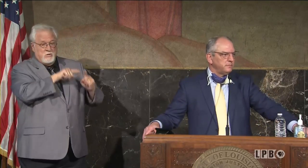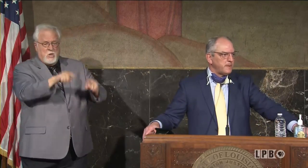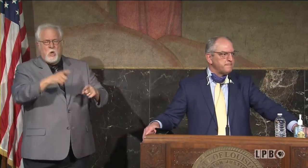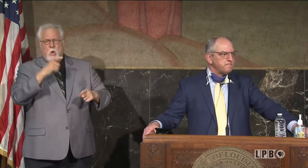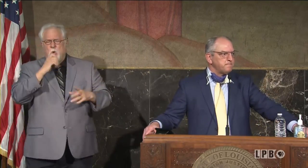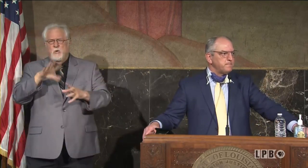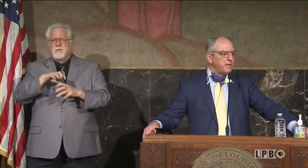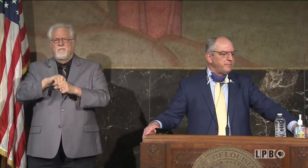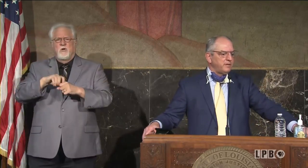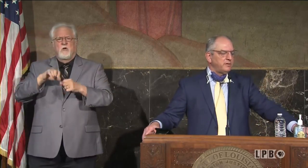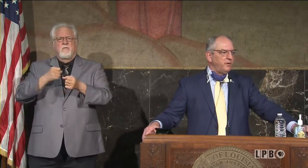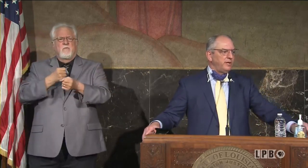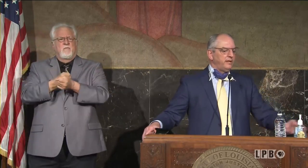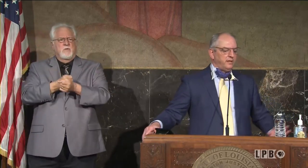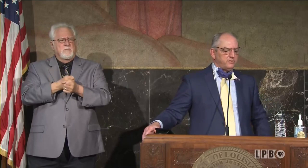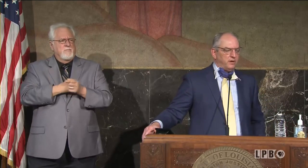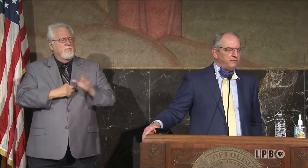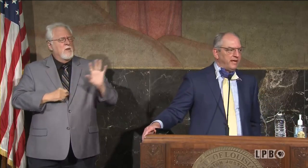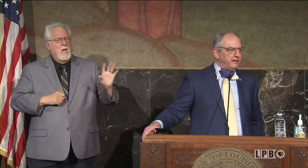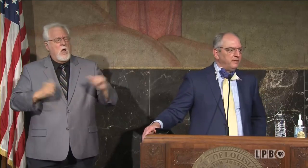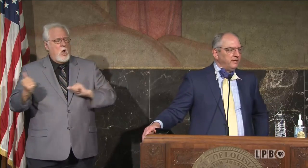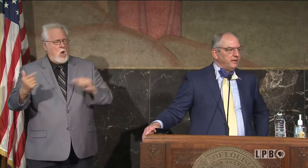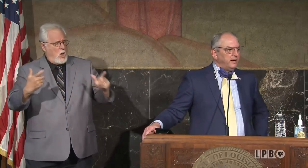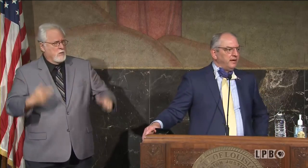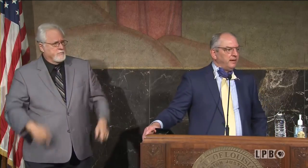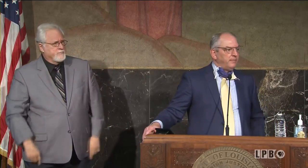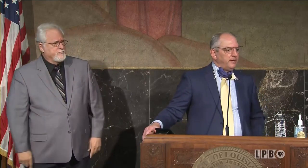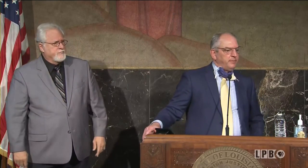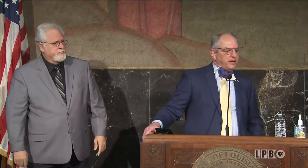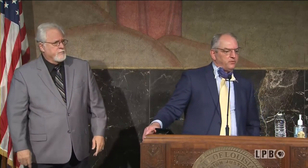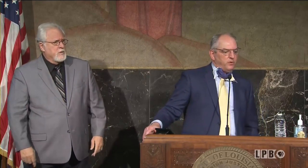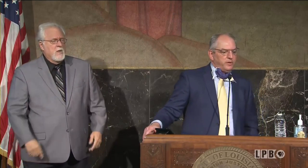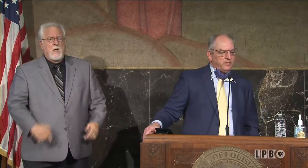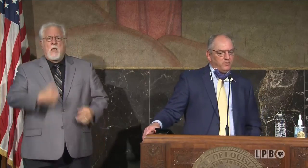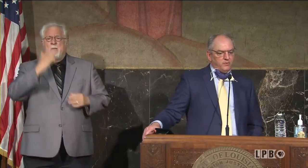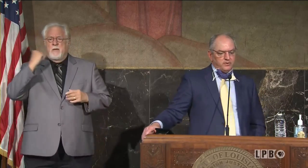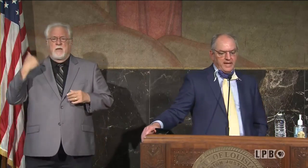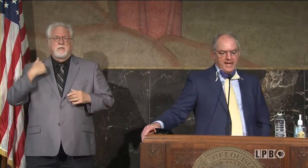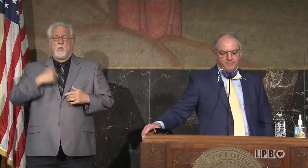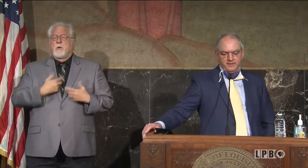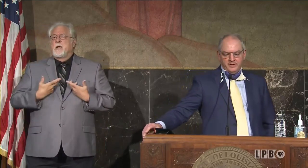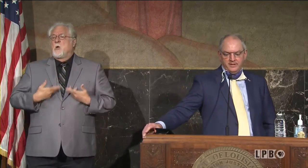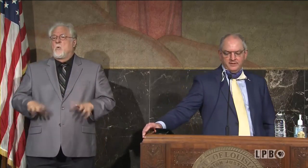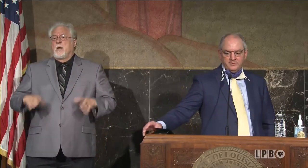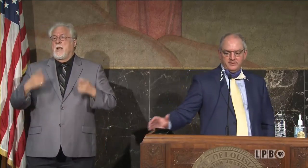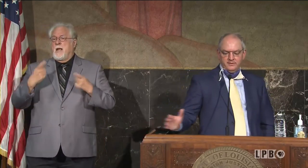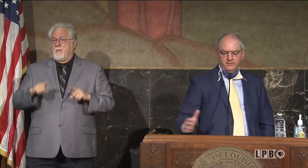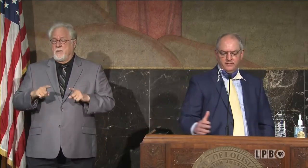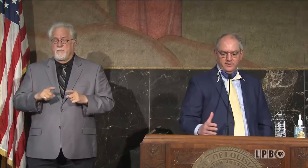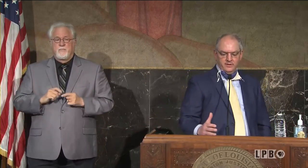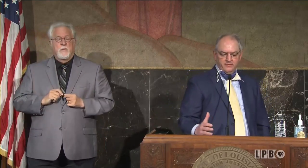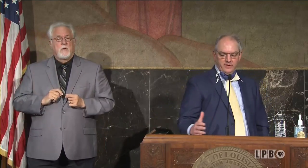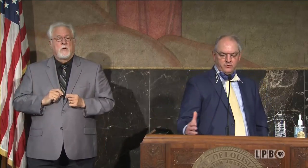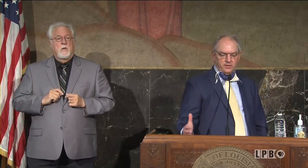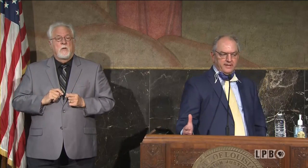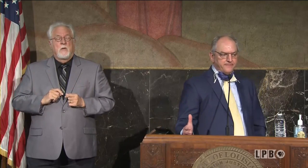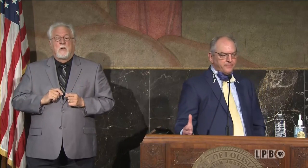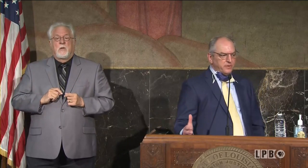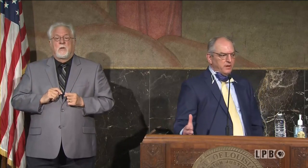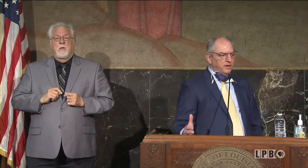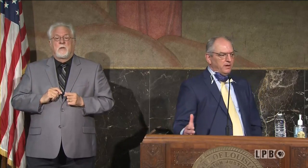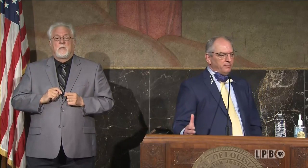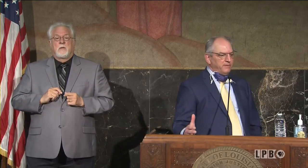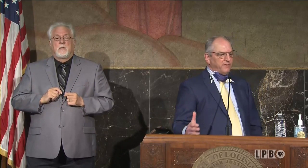marshal in the enforcement? Yeah, it's all of that. Because what we don't want to happen is to